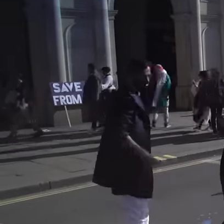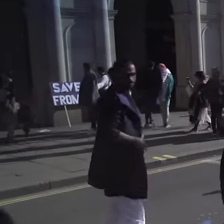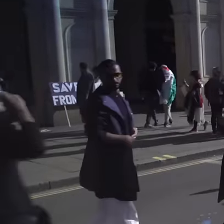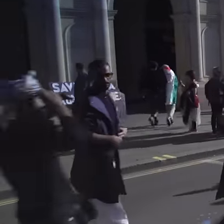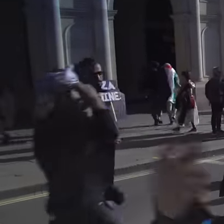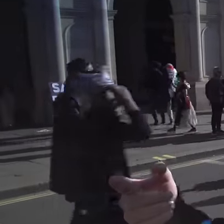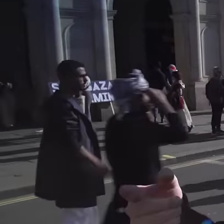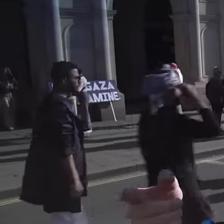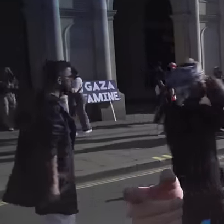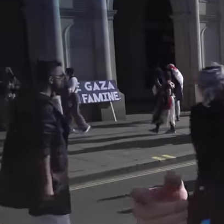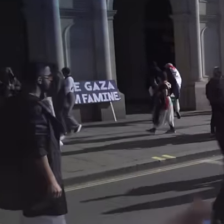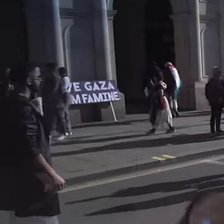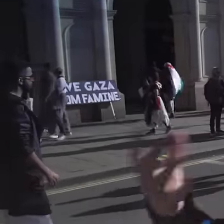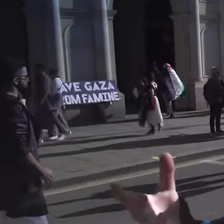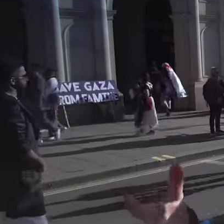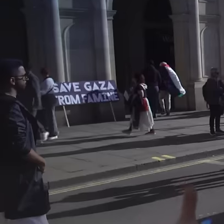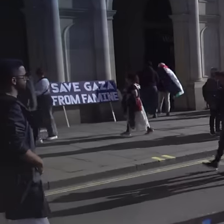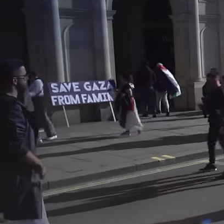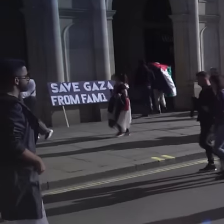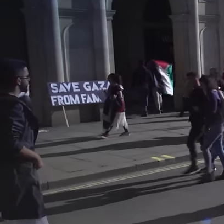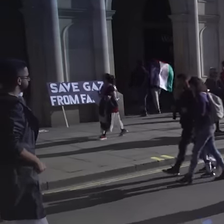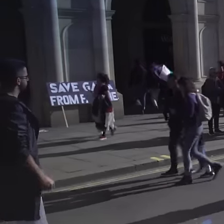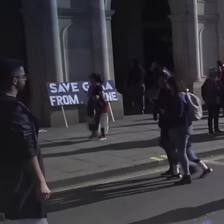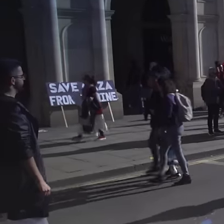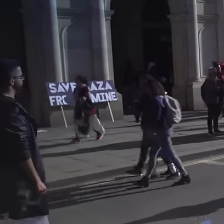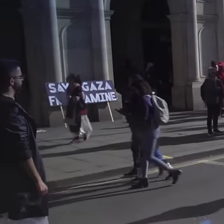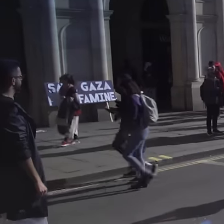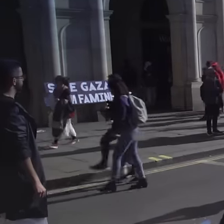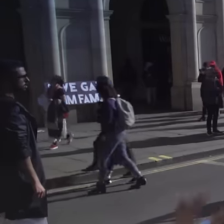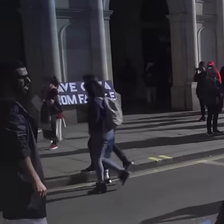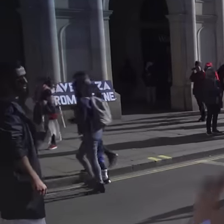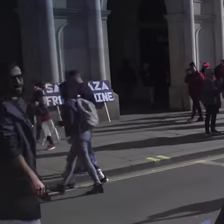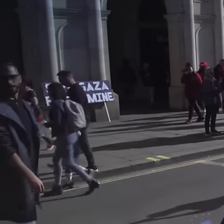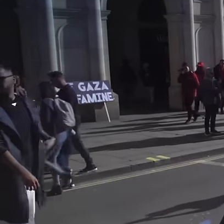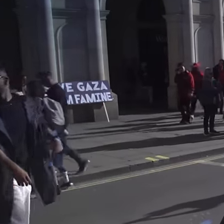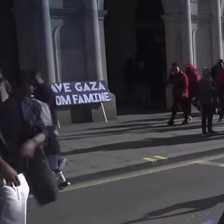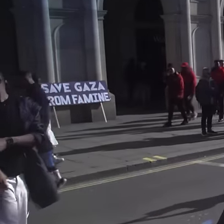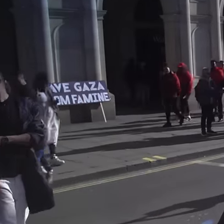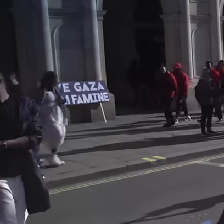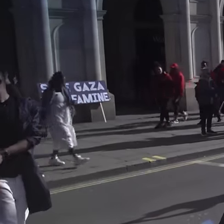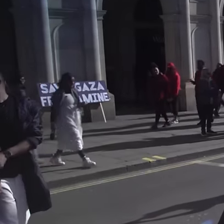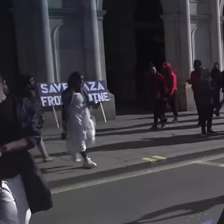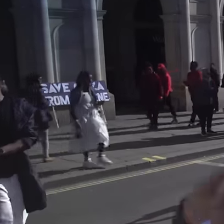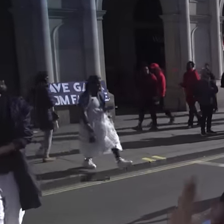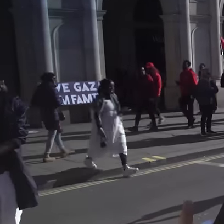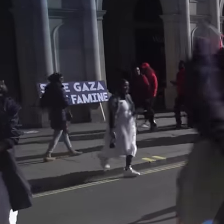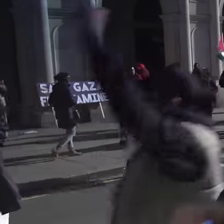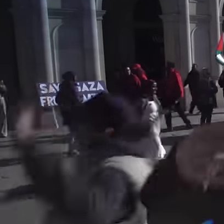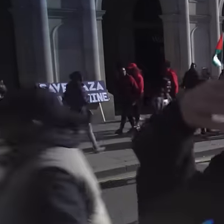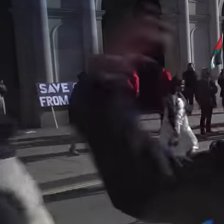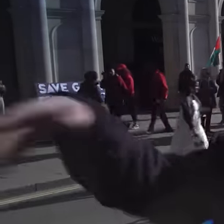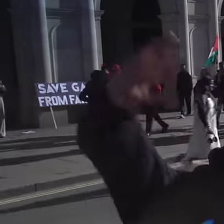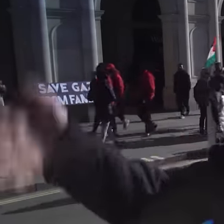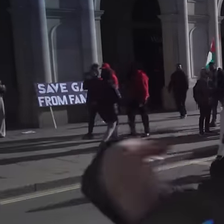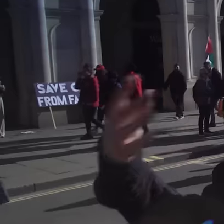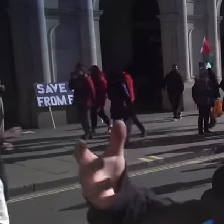upwards of 20,000 to 40,000, depending on the size. And we're going around trying to raise funds for PSC so that we can make sure